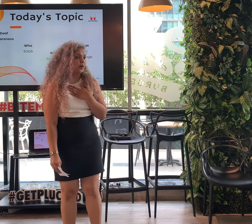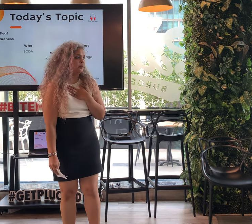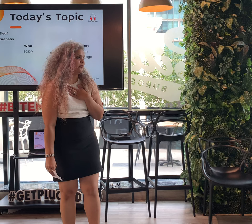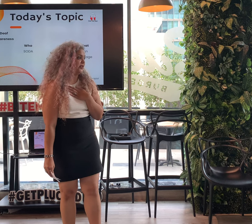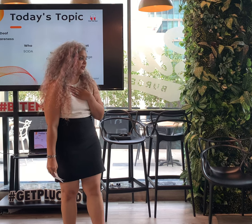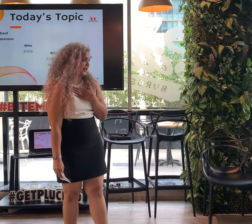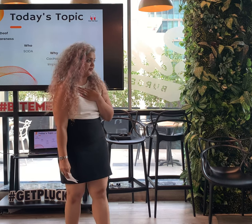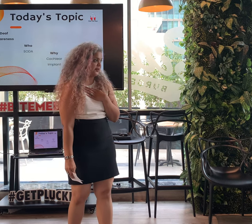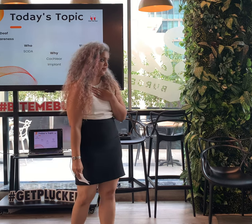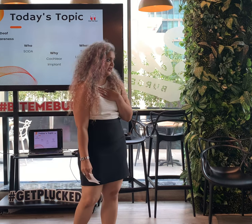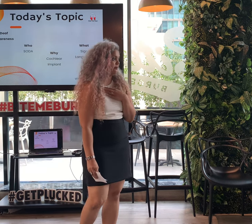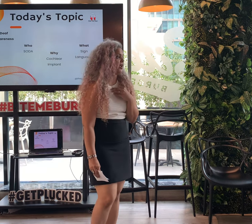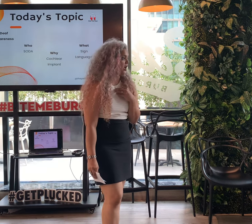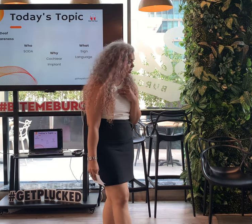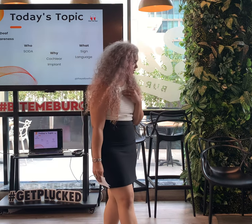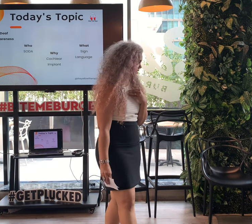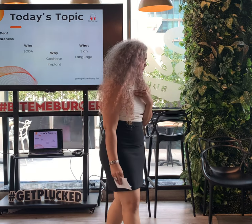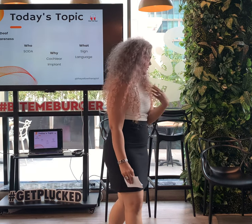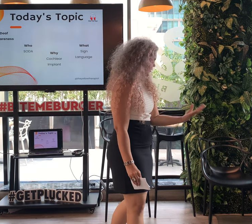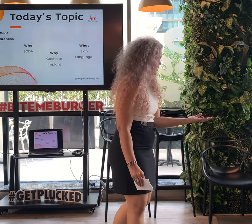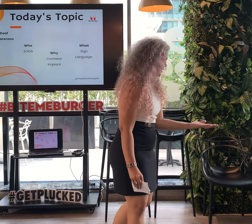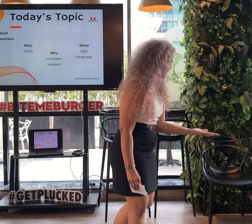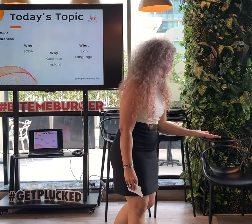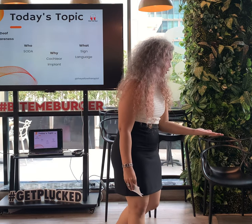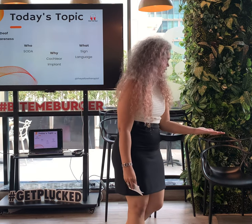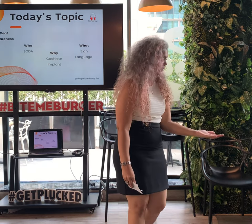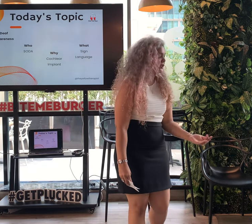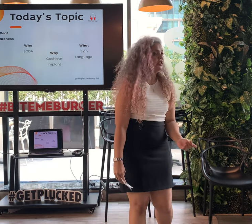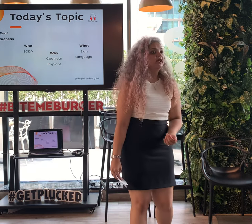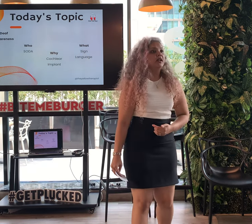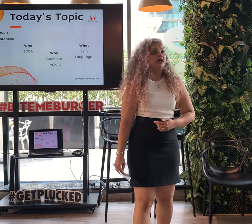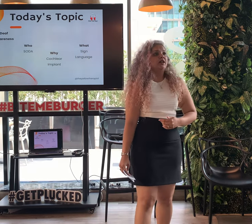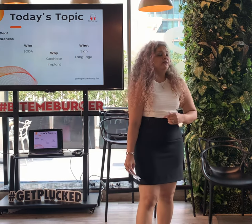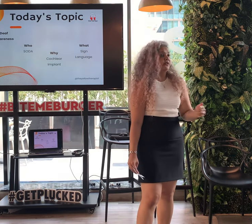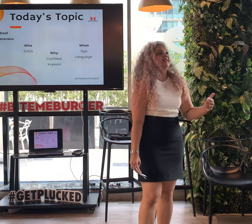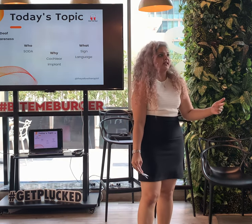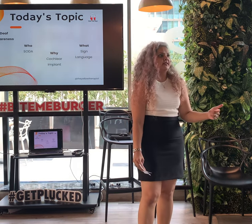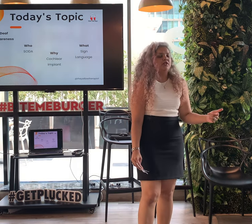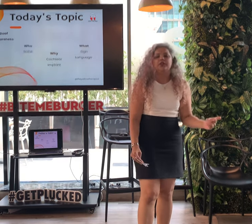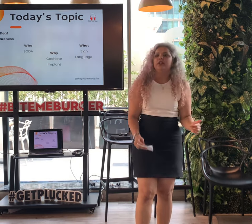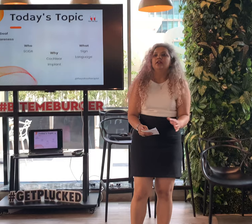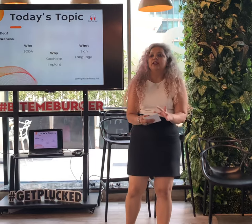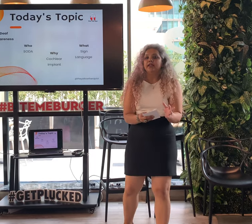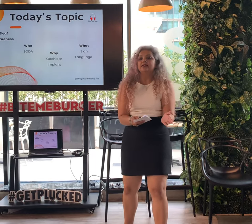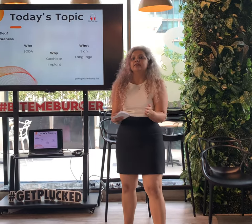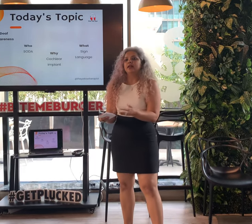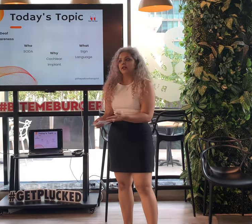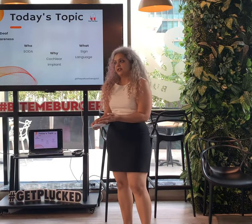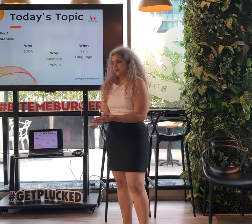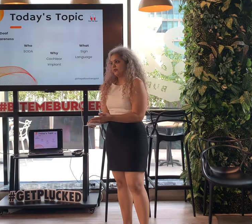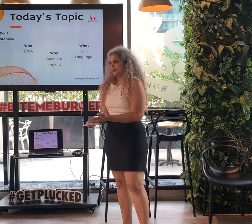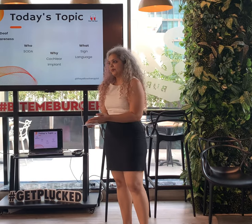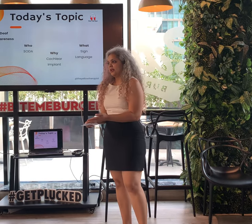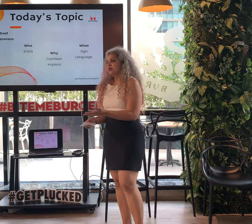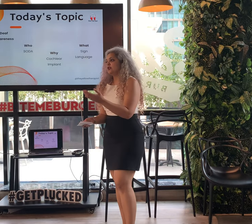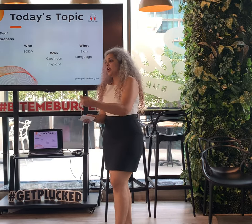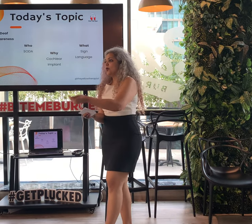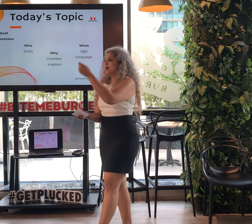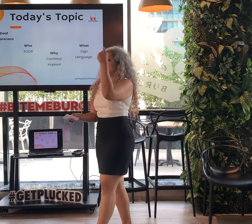up with a deaf sibling. My uncle, my first uncle's daughter, first cousin, sorry, is a deaf. So now when I